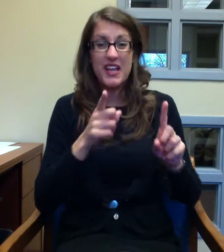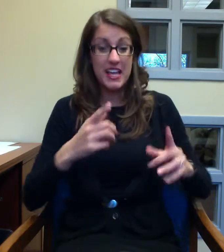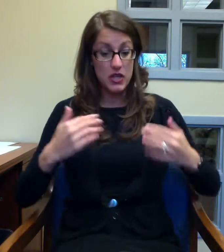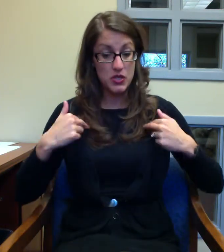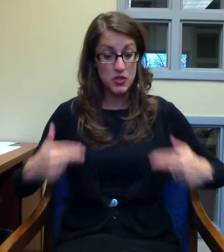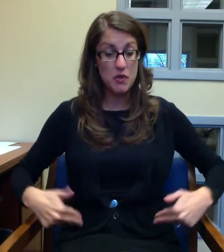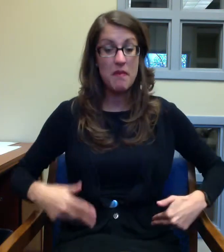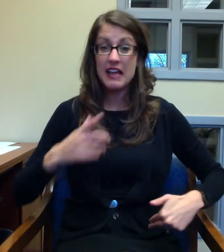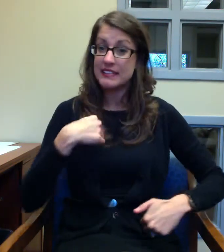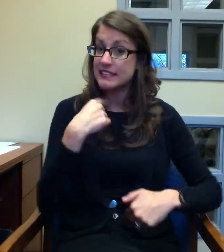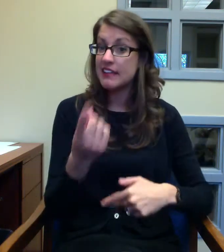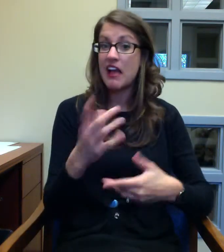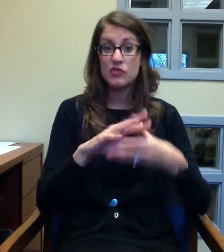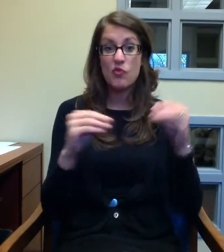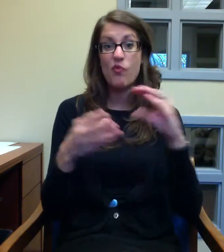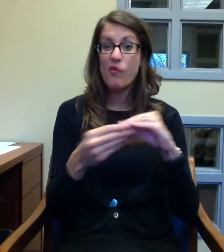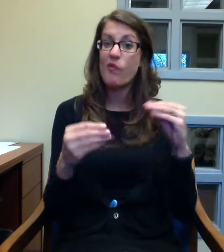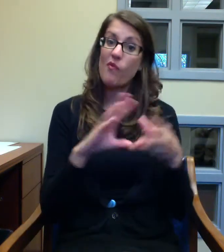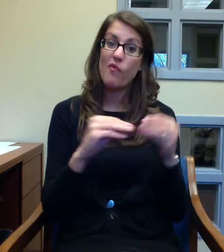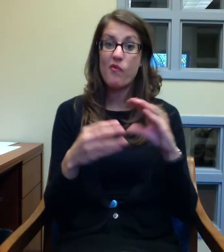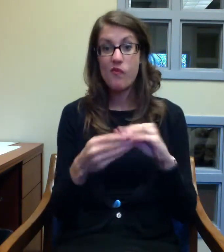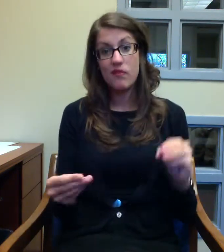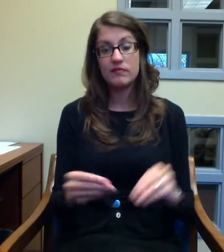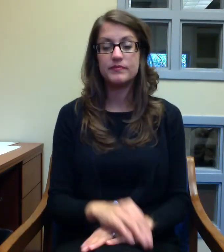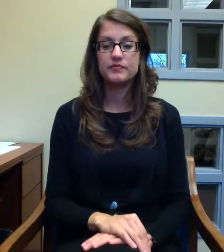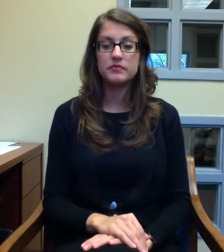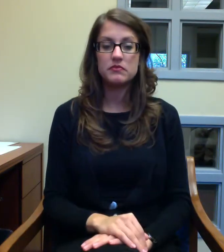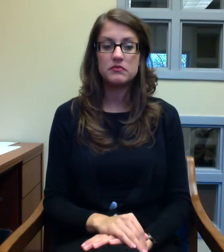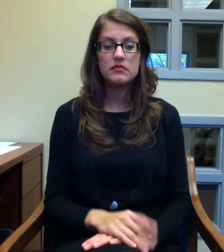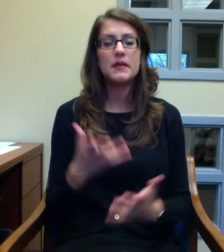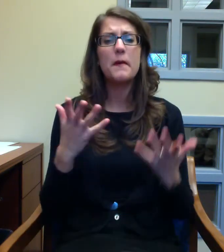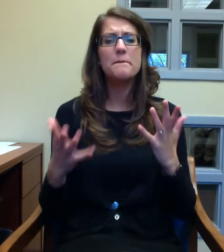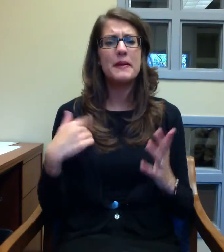But we may also suffer because we think something has been taken from our grasp.